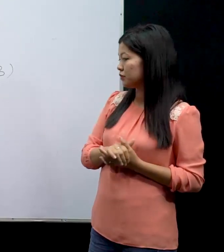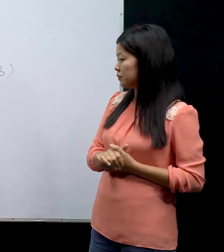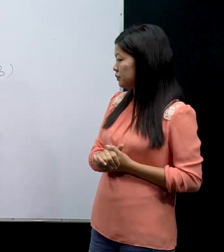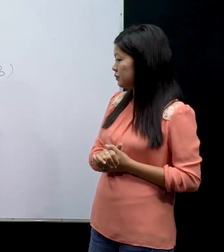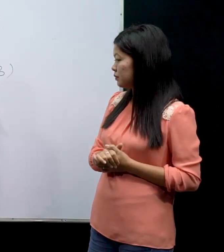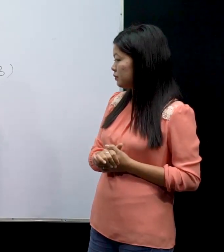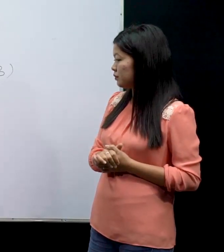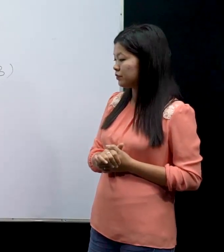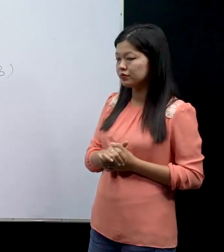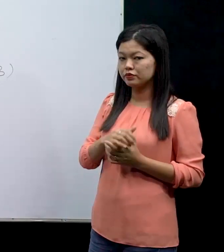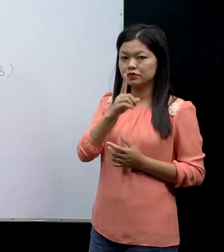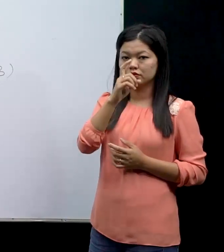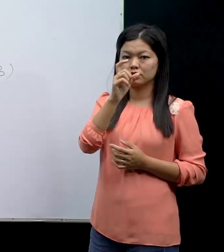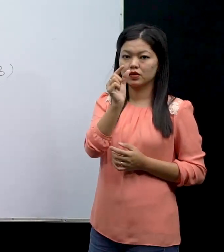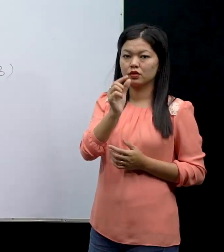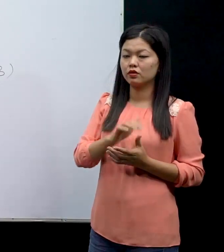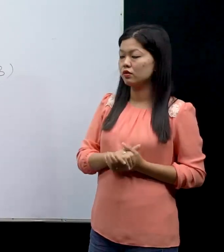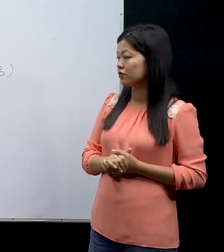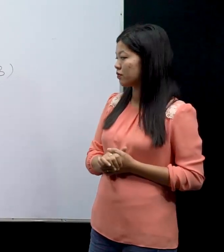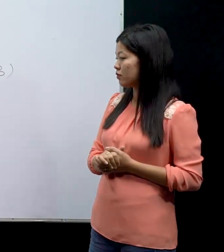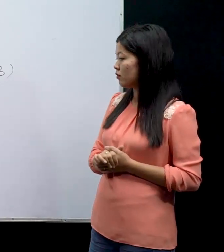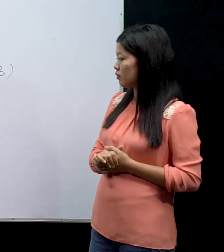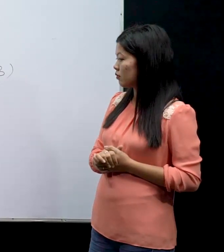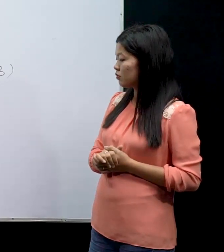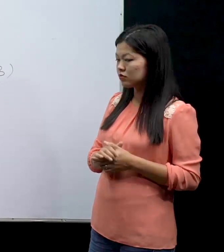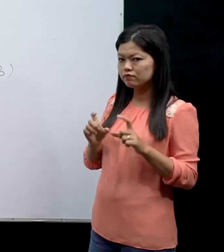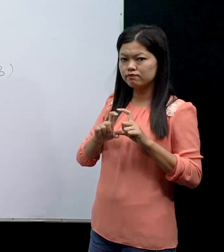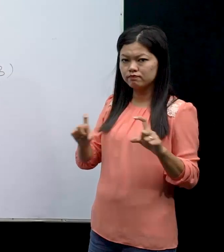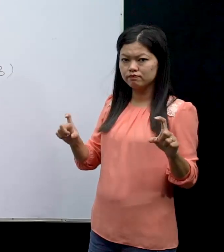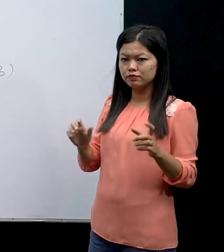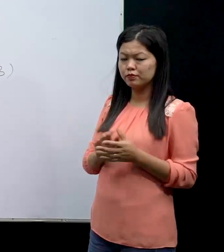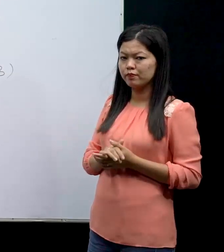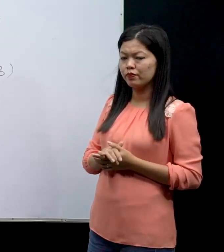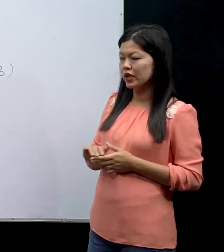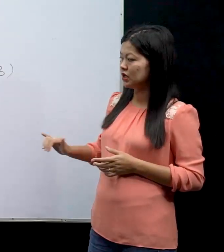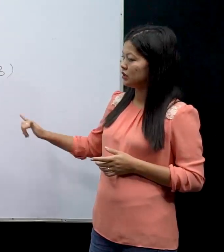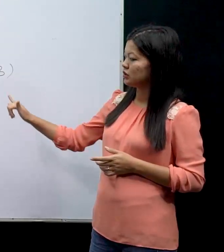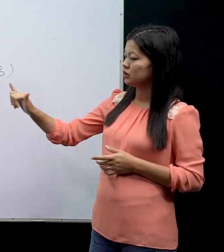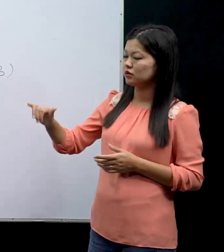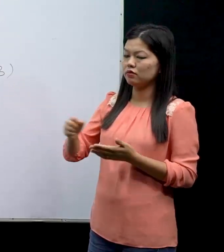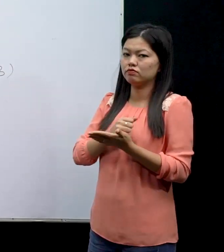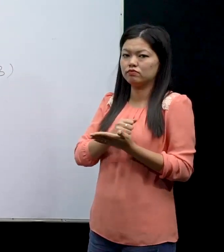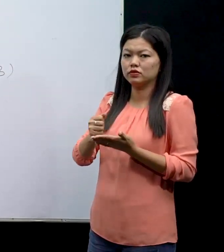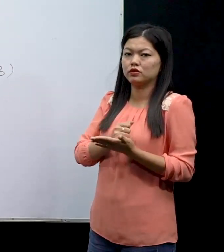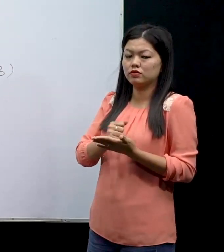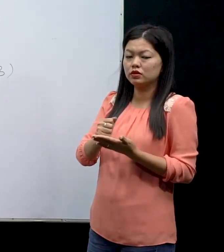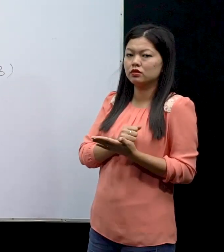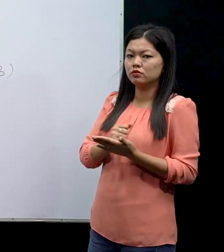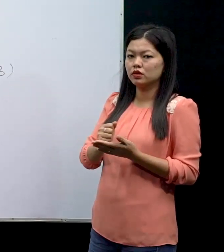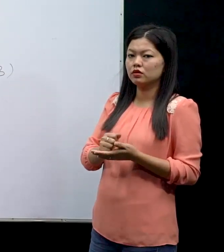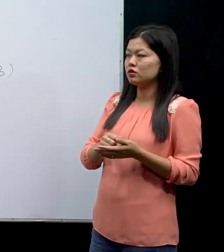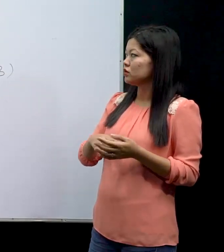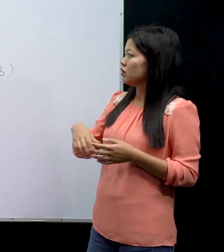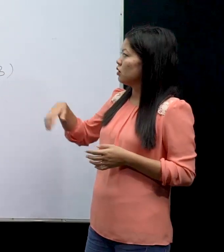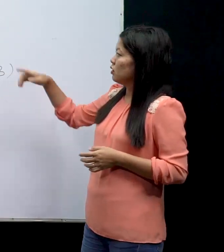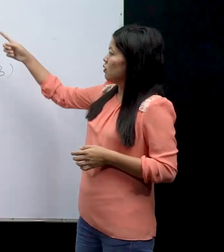17 here. Clear? So students, likewise, we can try calculating the molecular mass